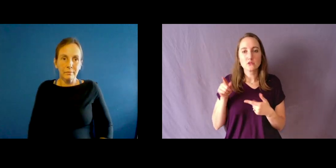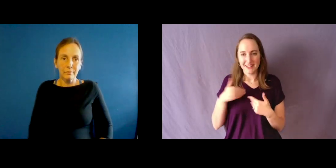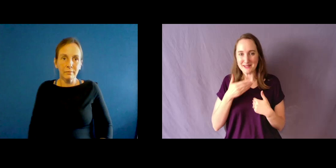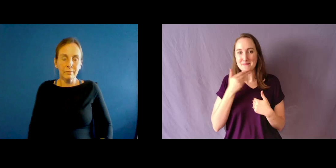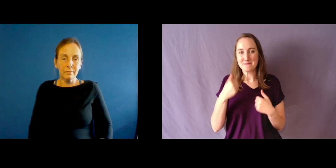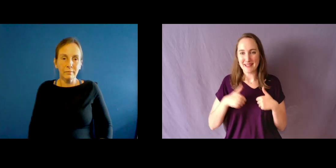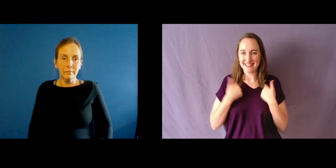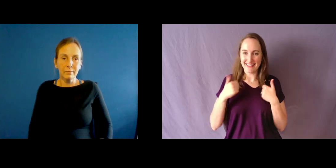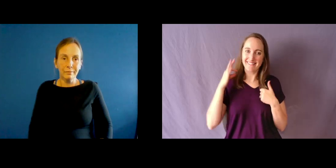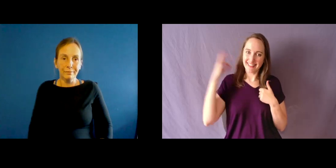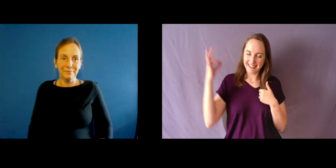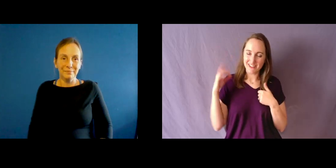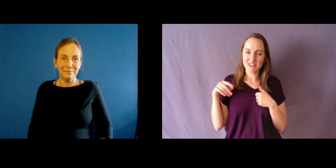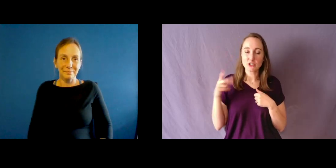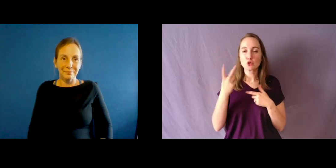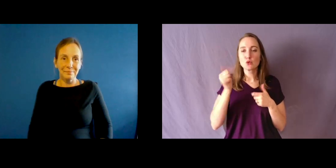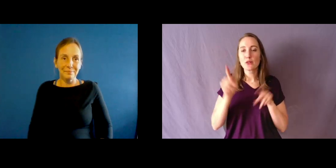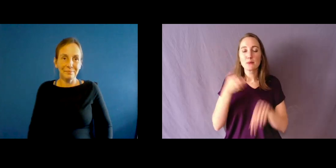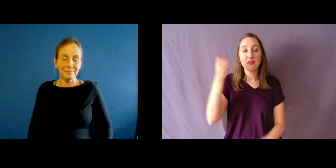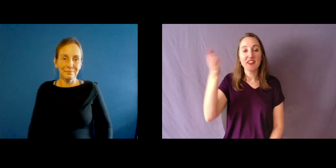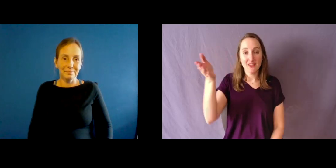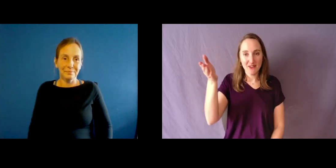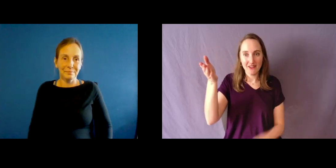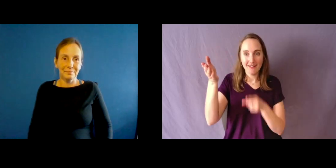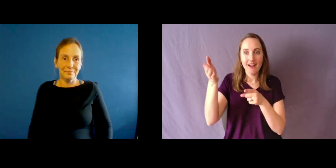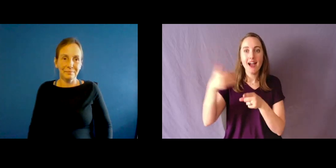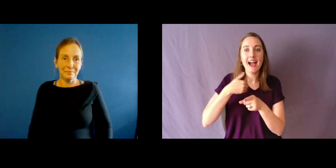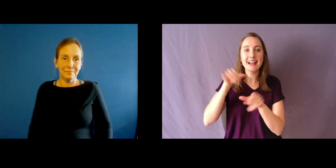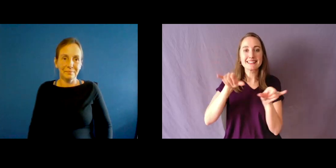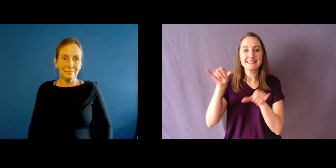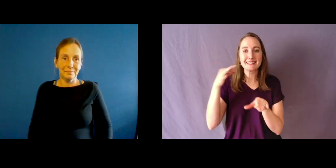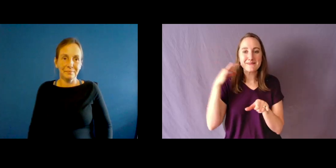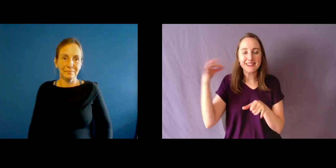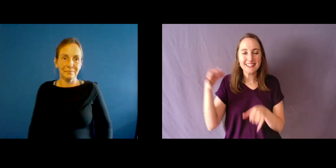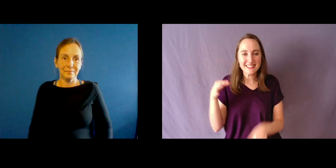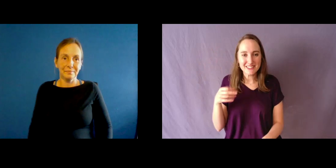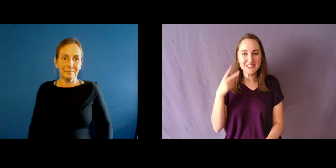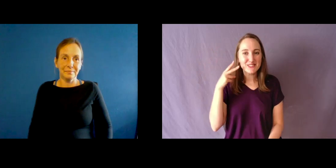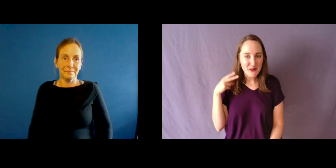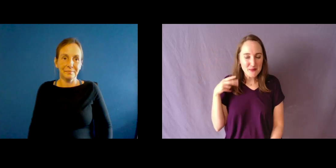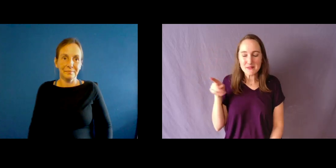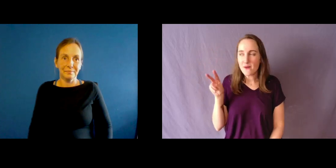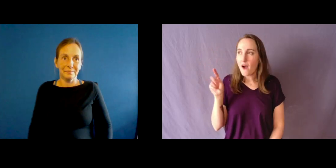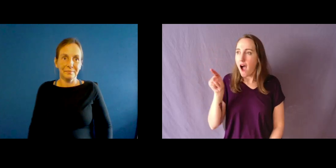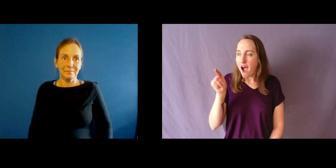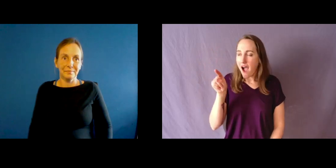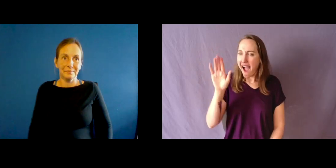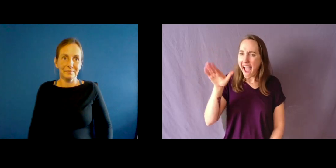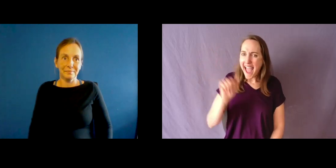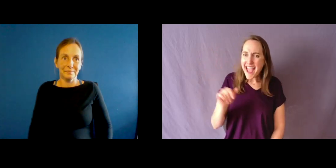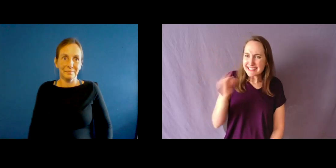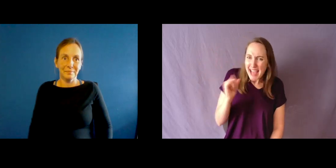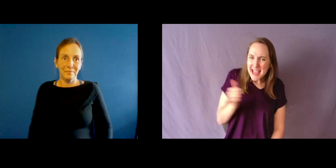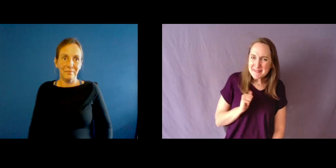Like leash, and she saw two other people there with Best Like leashes. And she saw the two white stripes, and so she went over and she said, "Hey, like